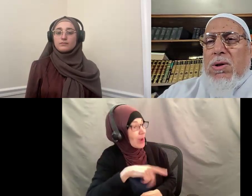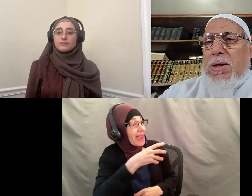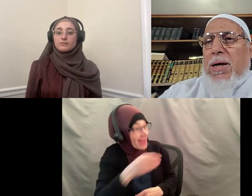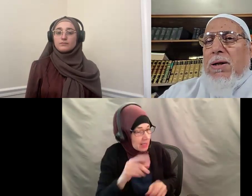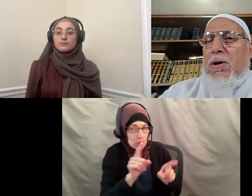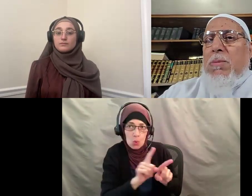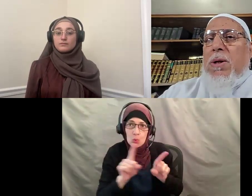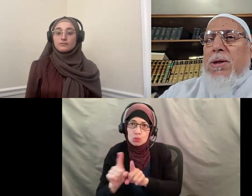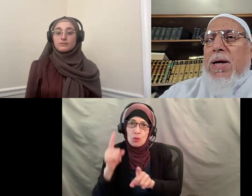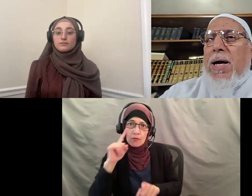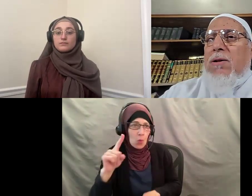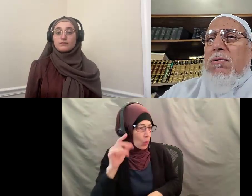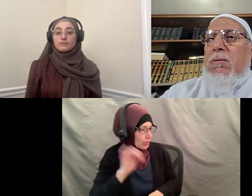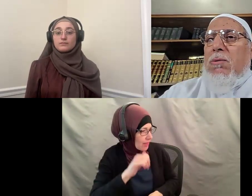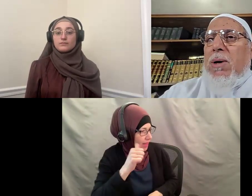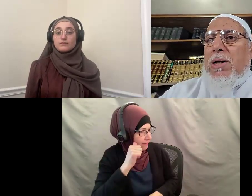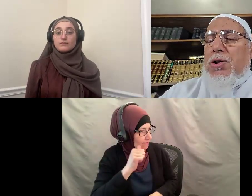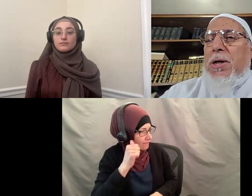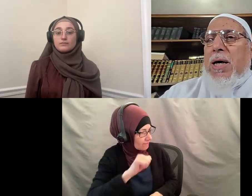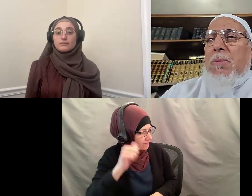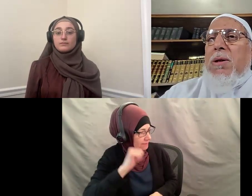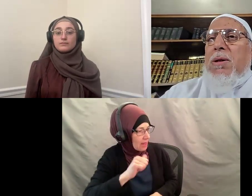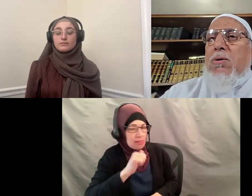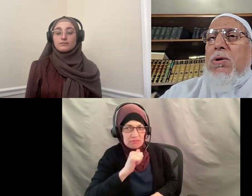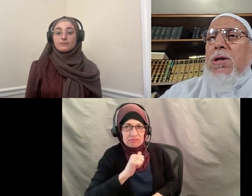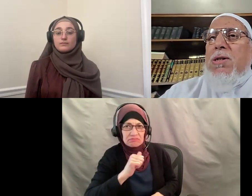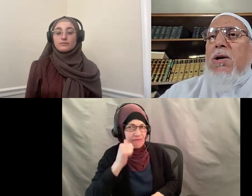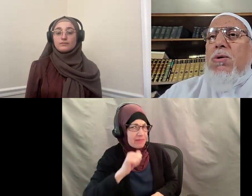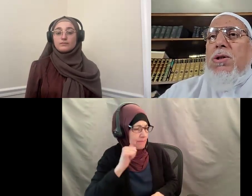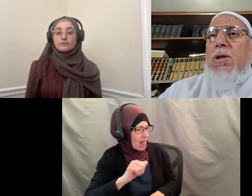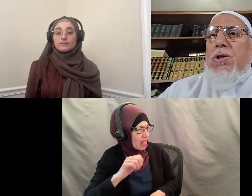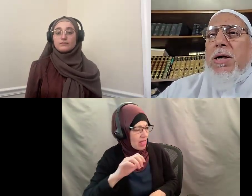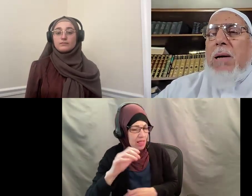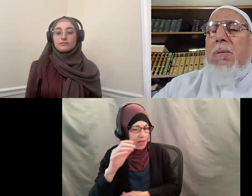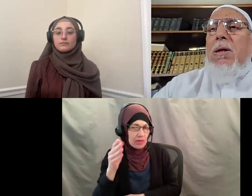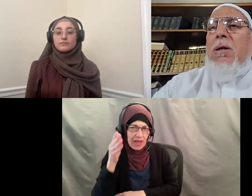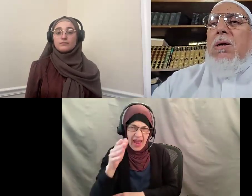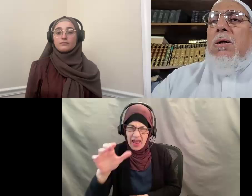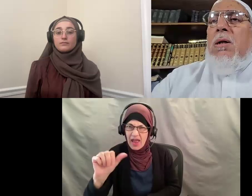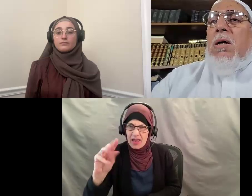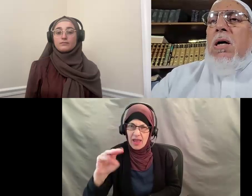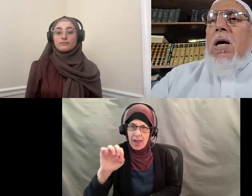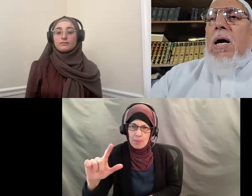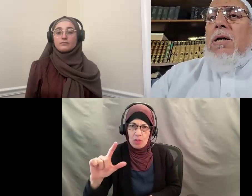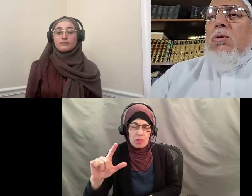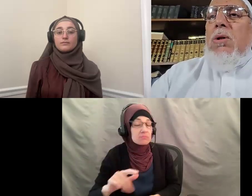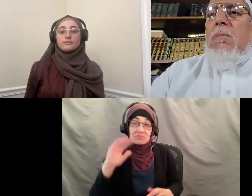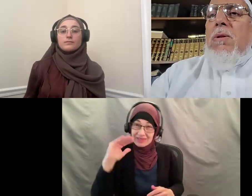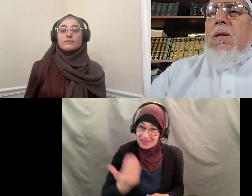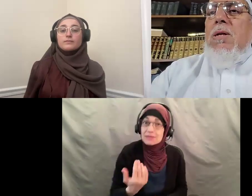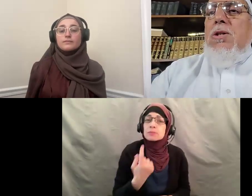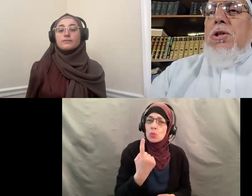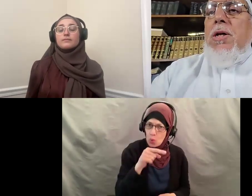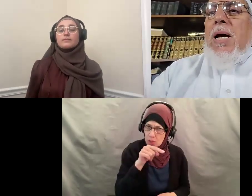It looks like the community had one she-camel or distinguished she-camel, and he told